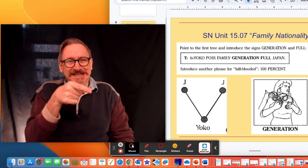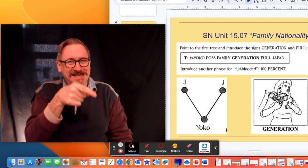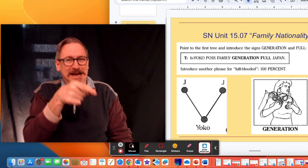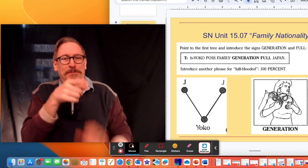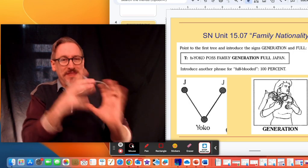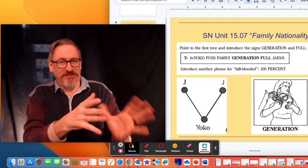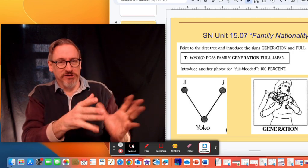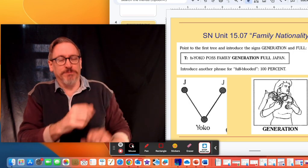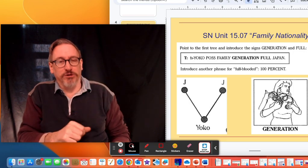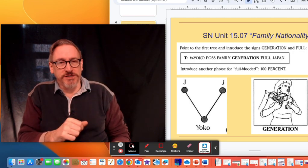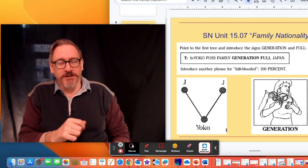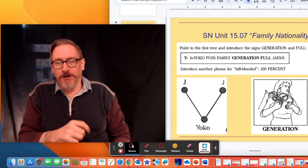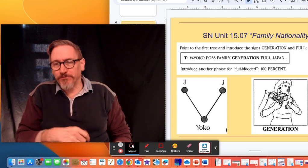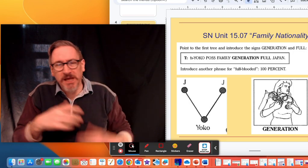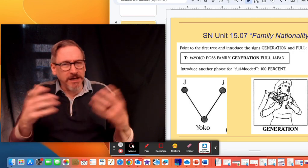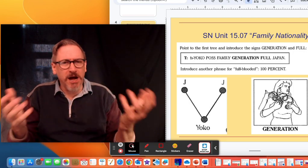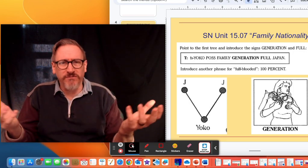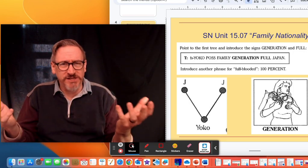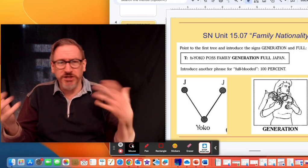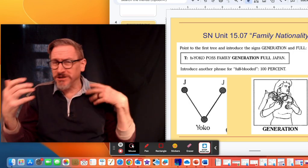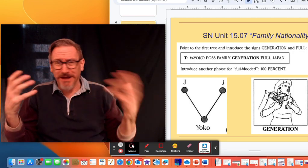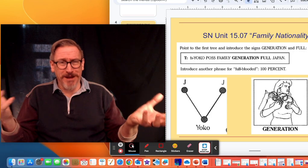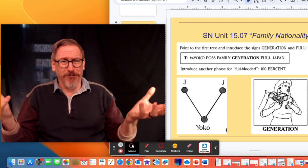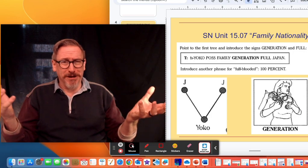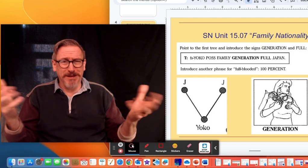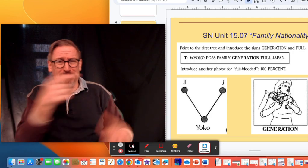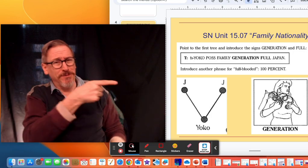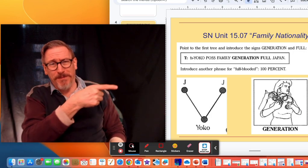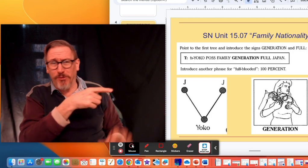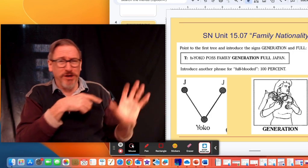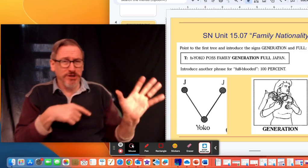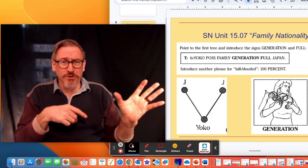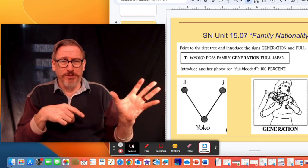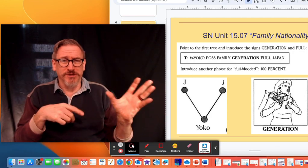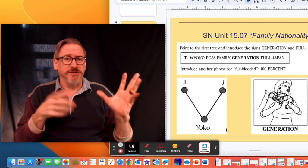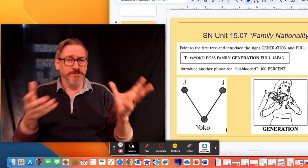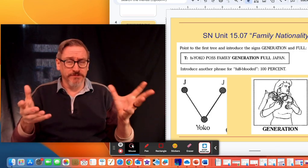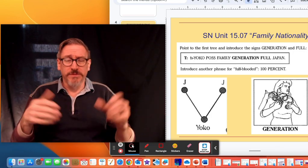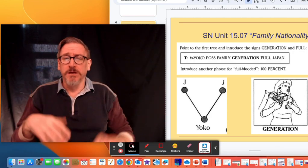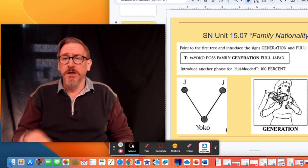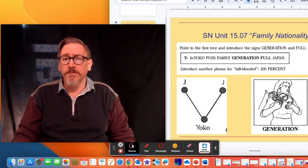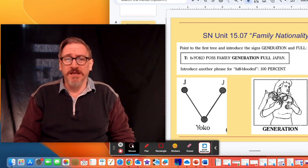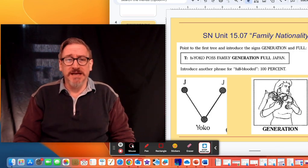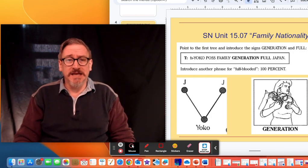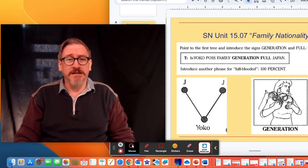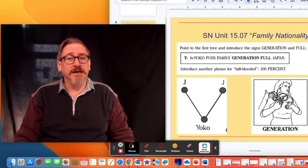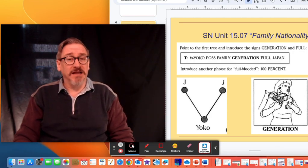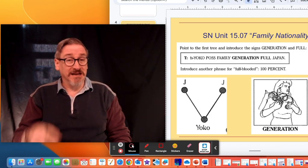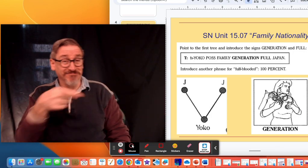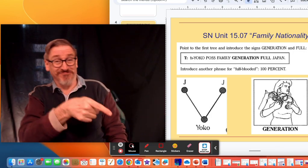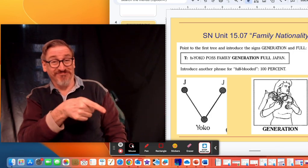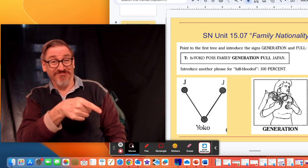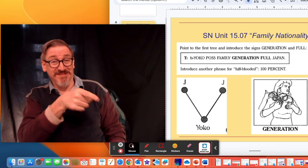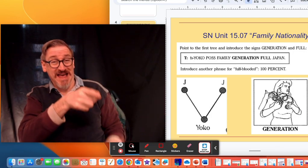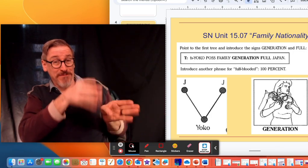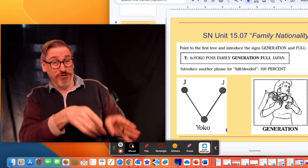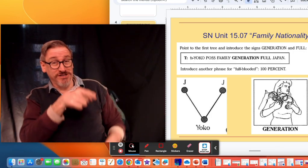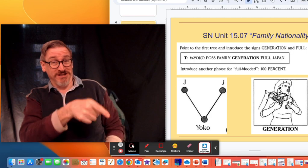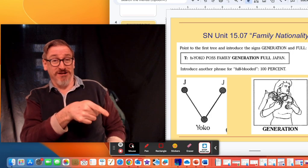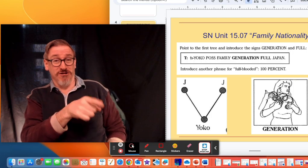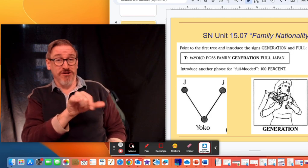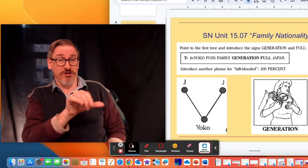to set up that there's a person there. In conversation, it may already be there. You may be pointing to a person, but the idea that like